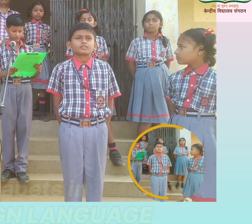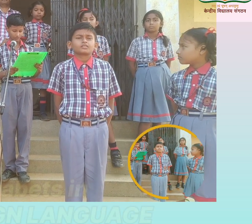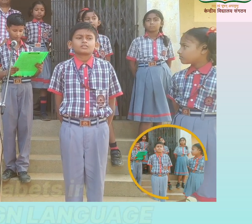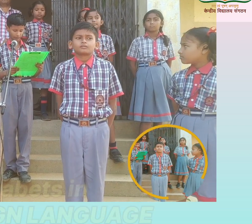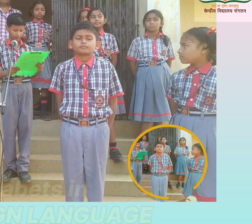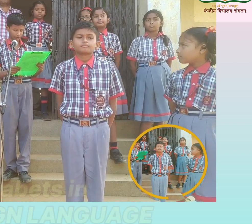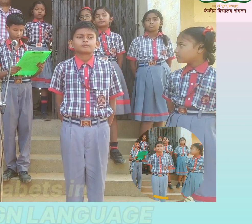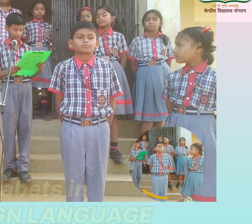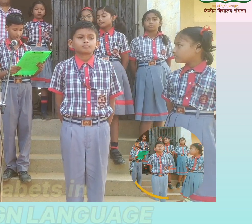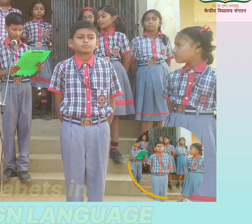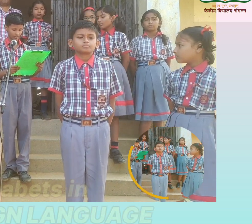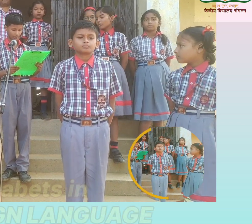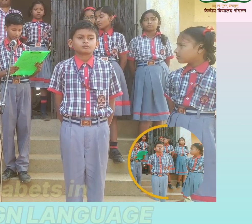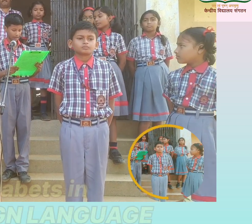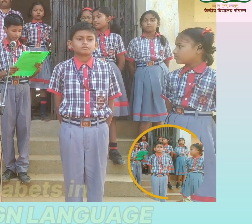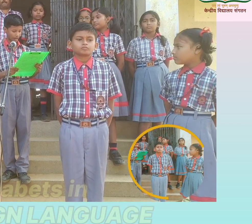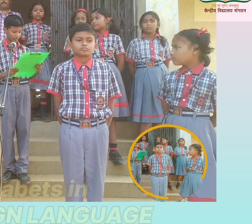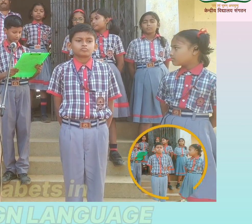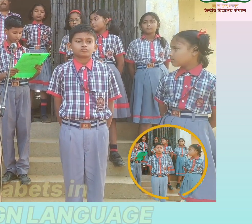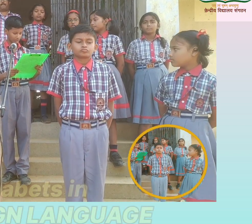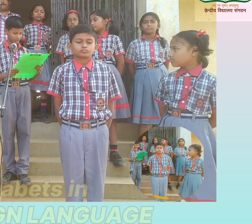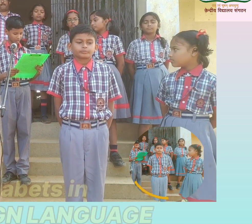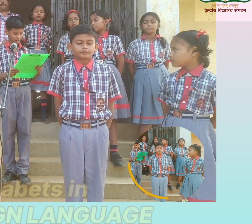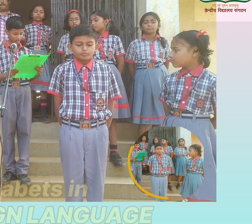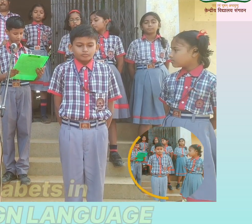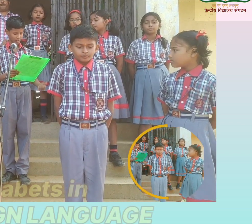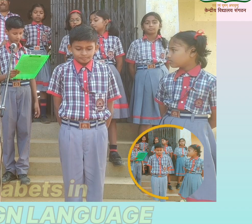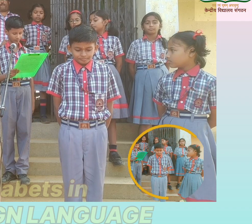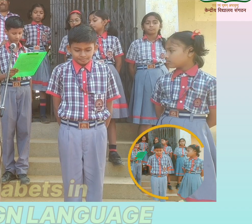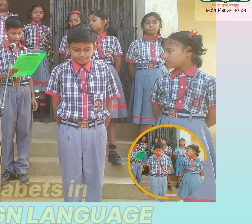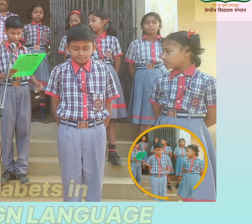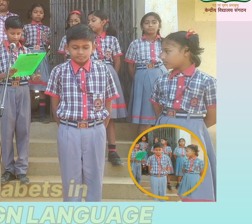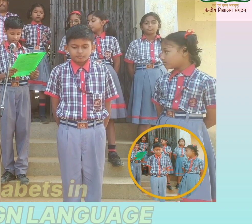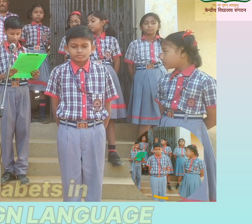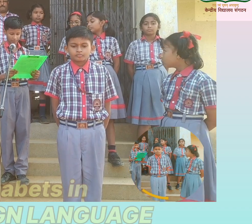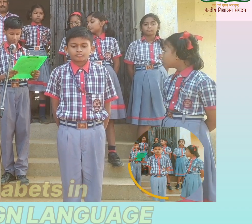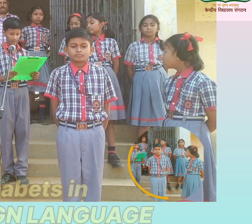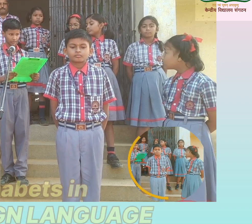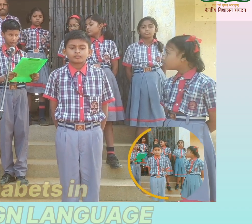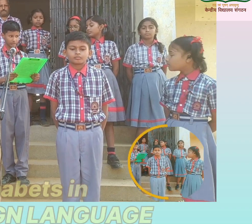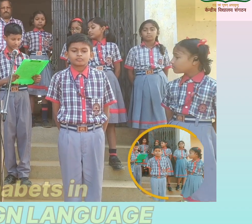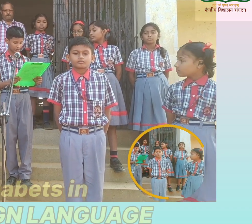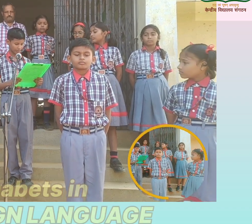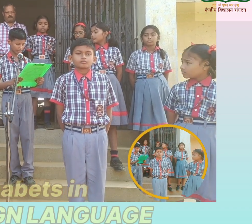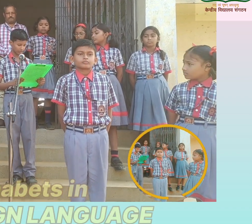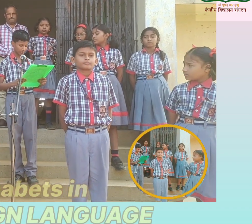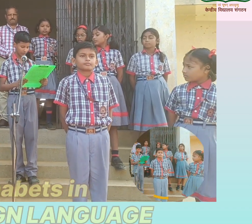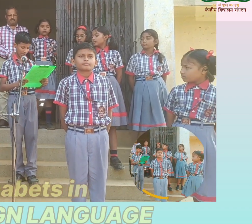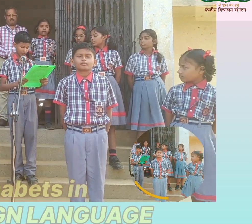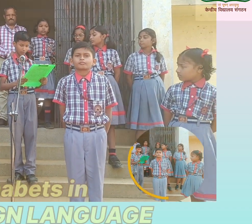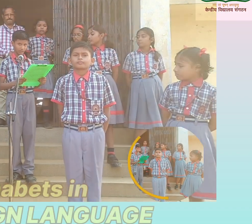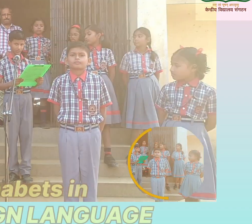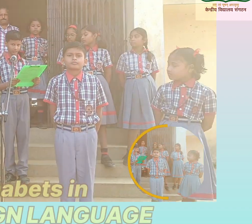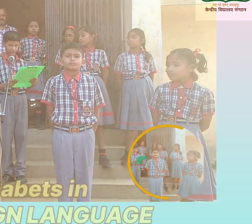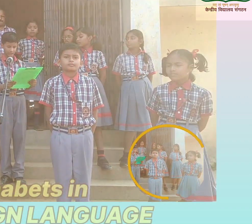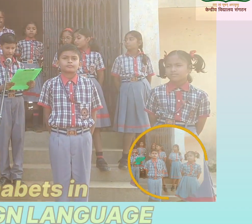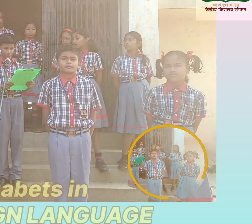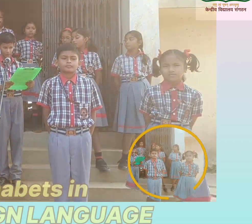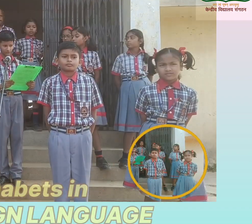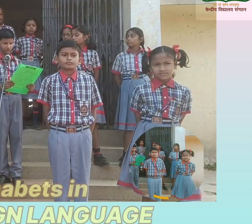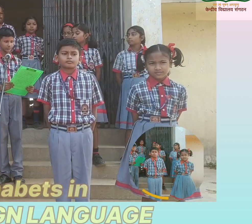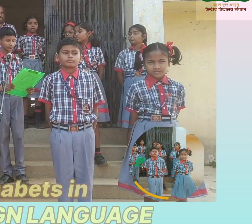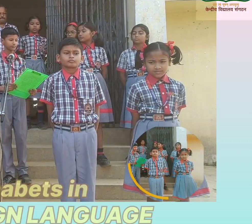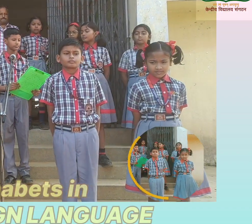specific features of ISL and deaf culture in India. Now Tanmay and Samiksha will present alphabets in